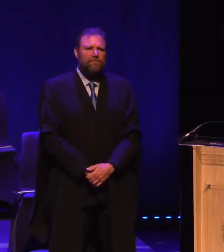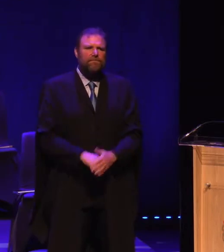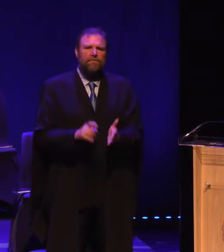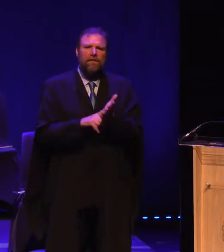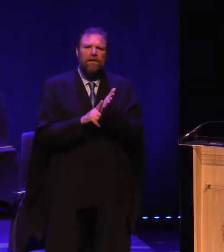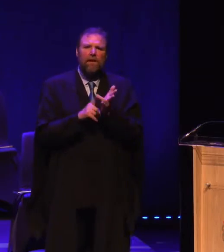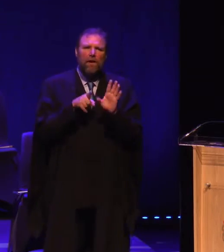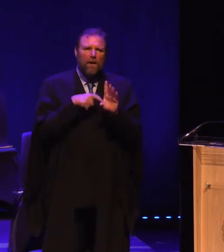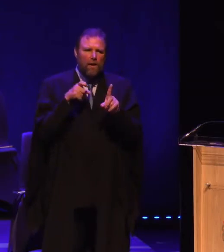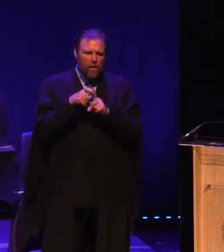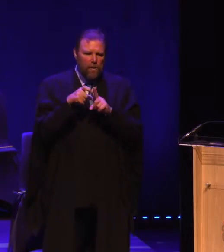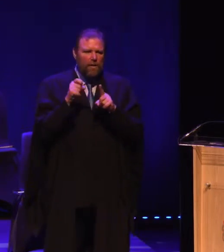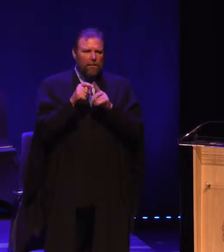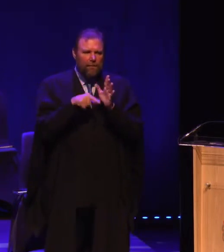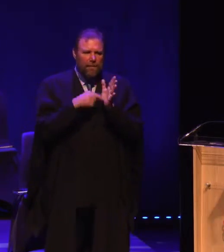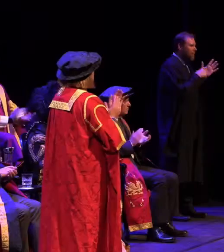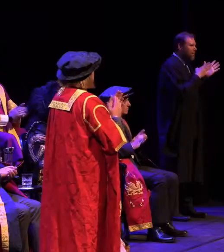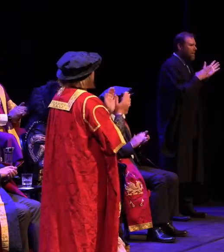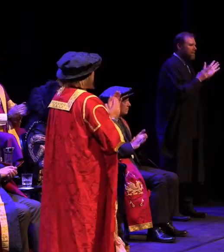Lloyd Pittman.